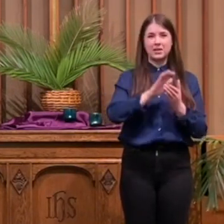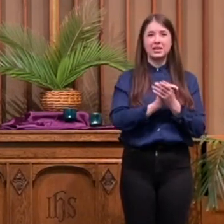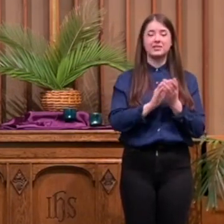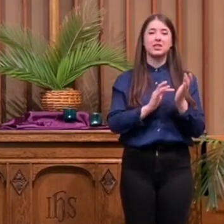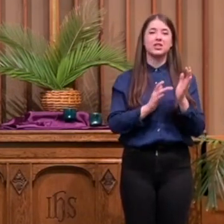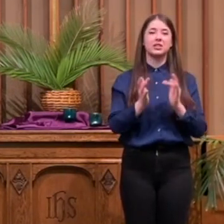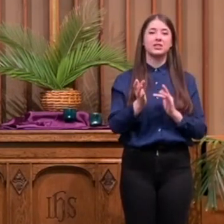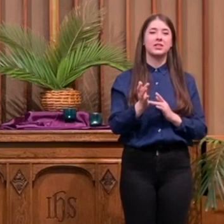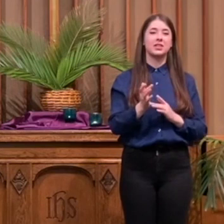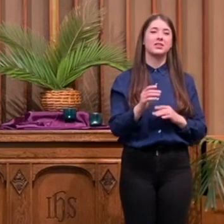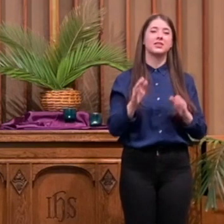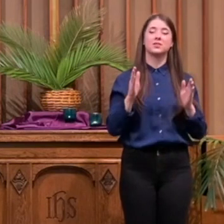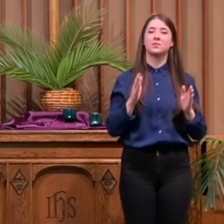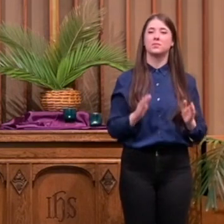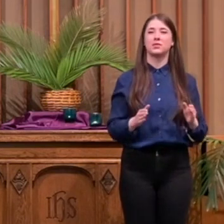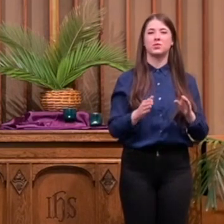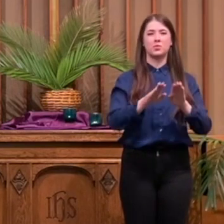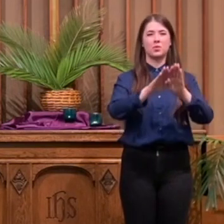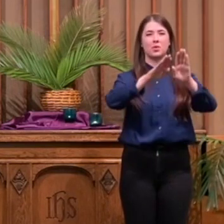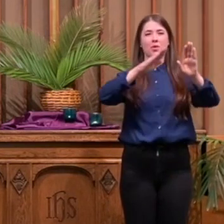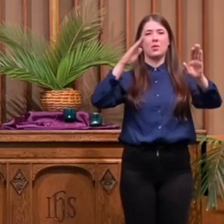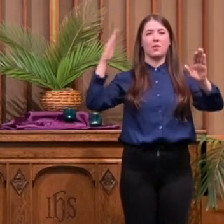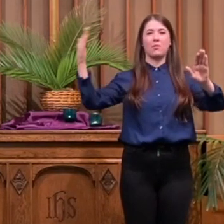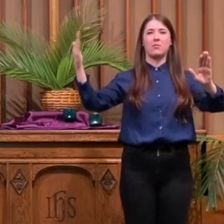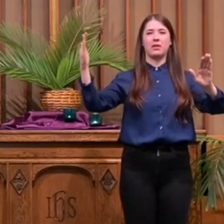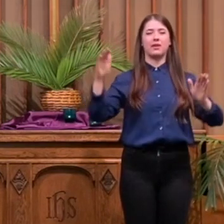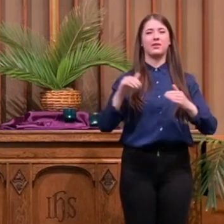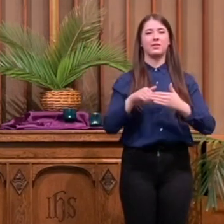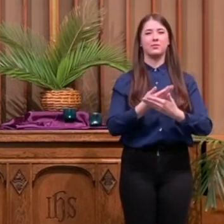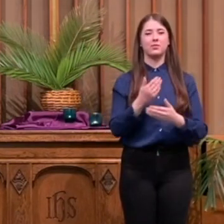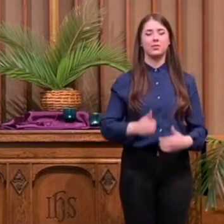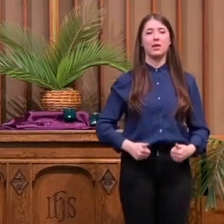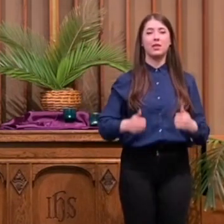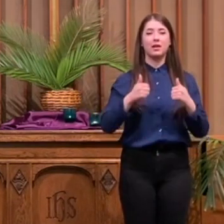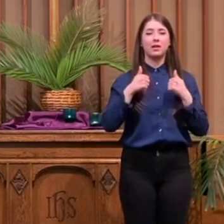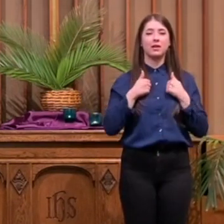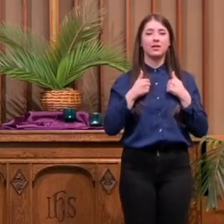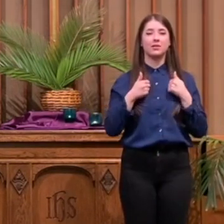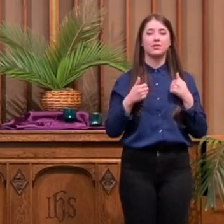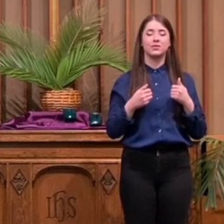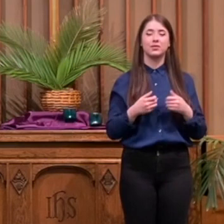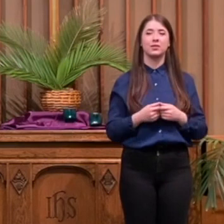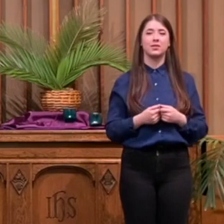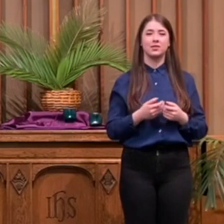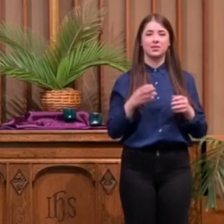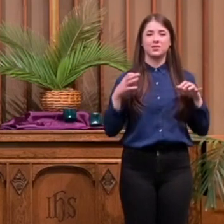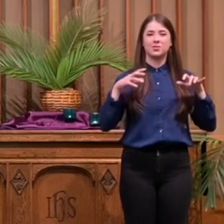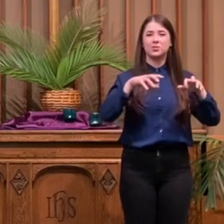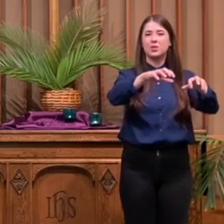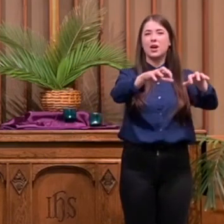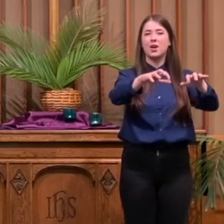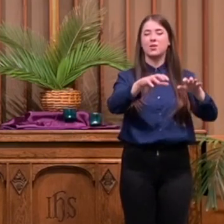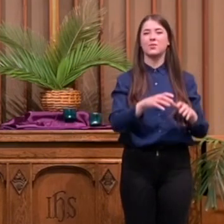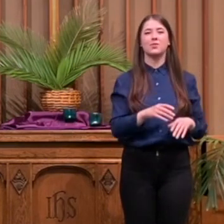one who would open the doors to a new life for them. And so this crowd, it